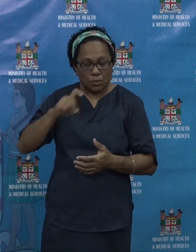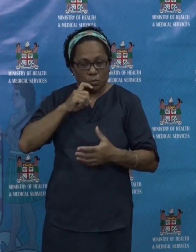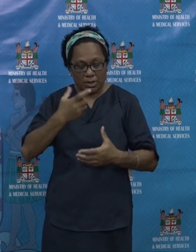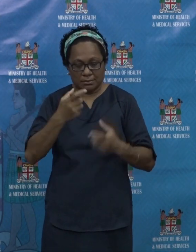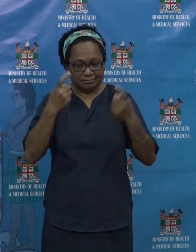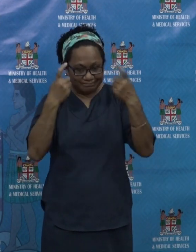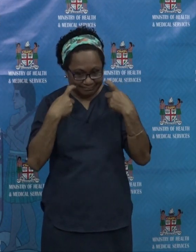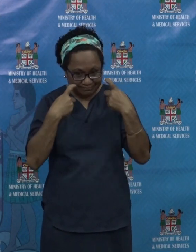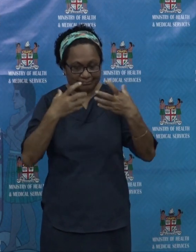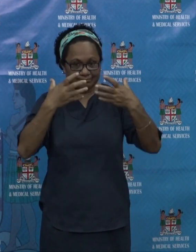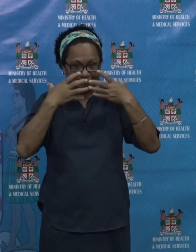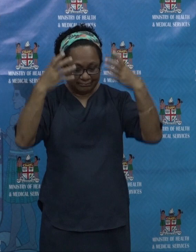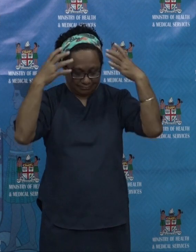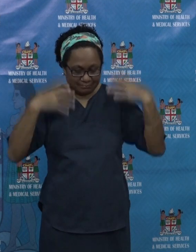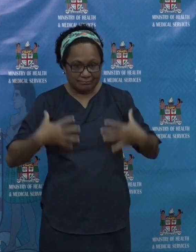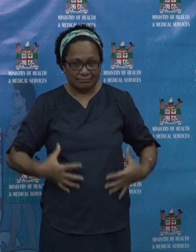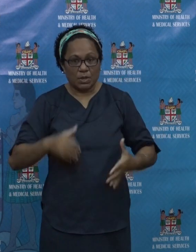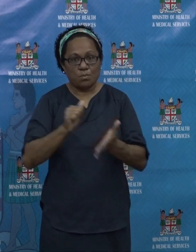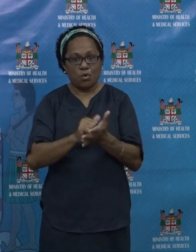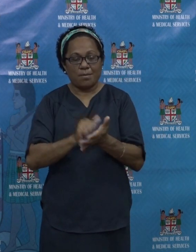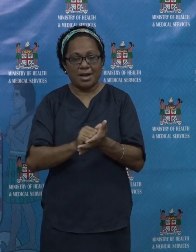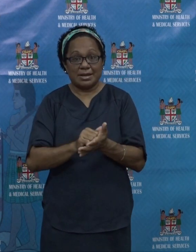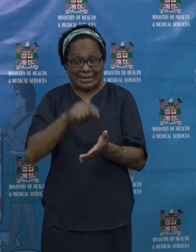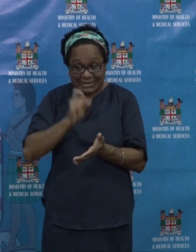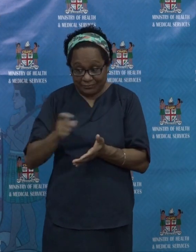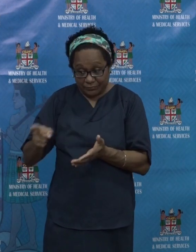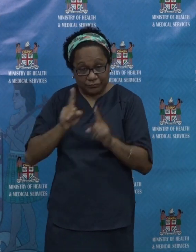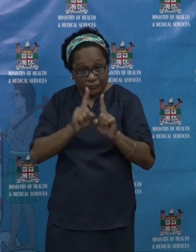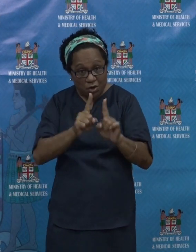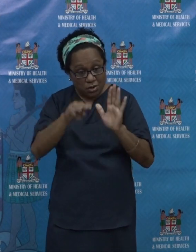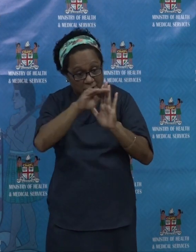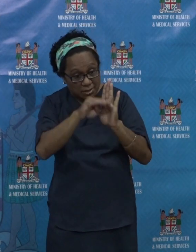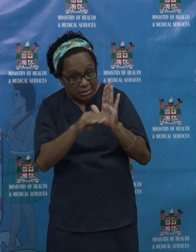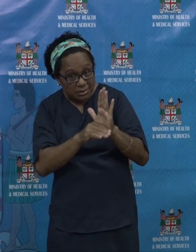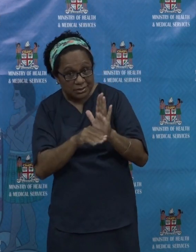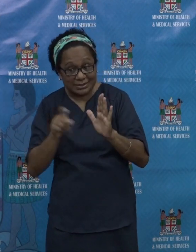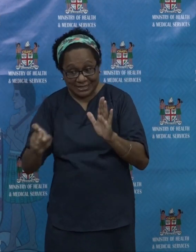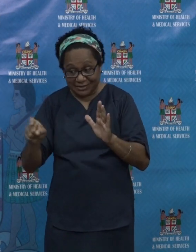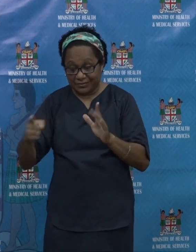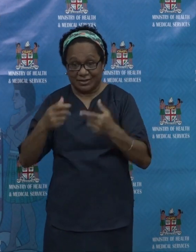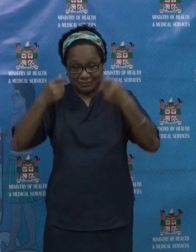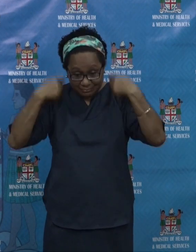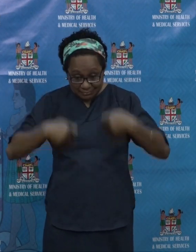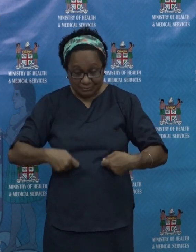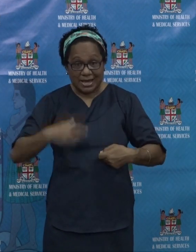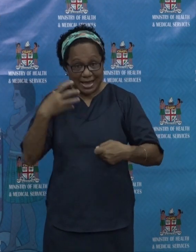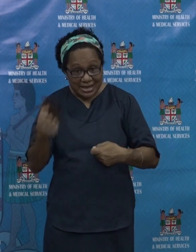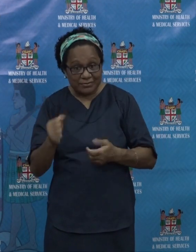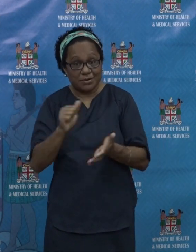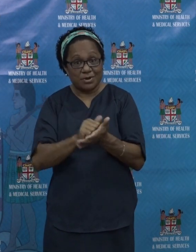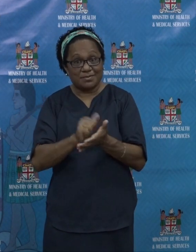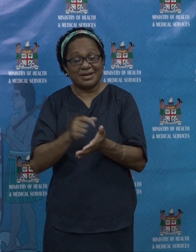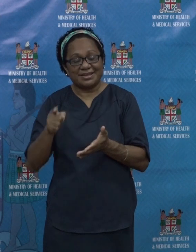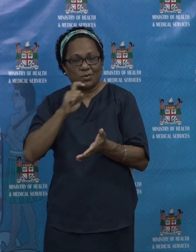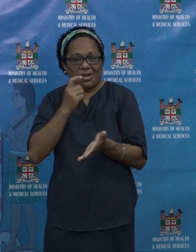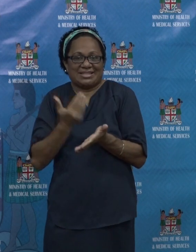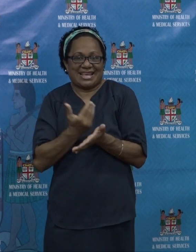workplace, we will be able to maintain our health worker numbers in our health facilities. To